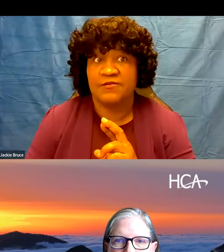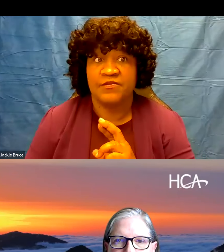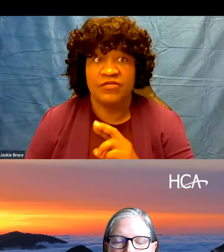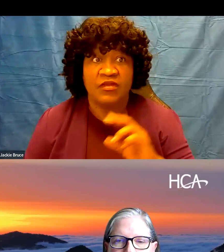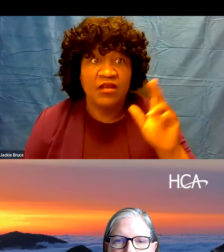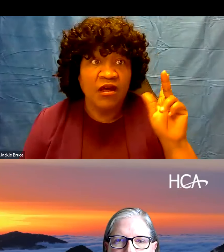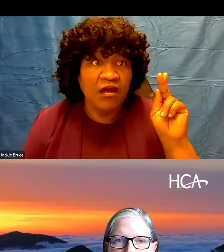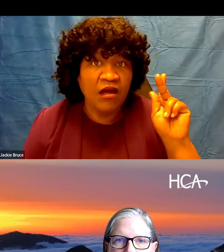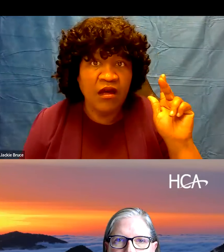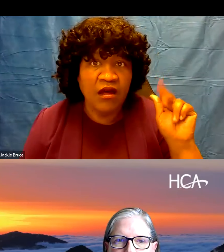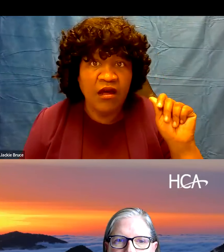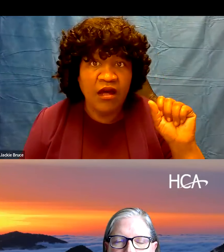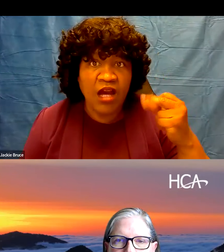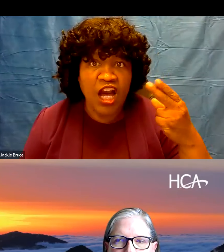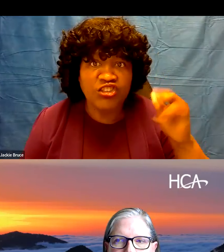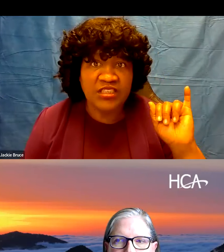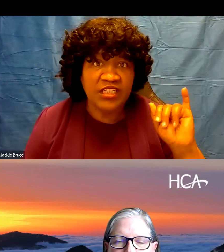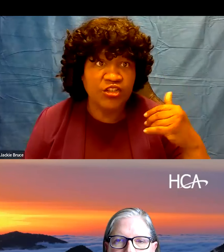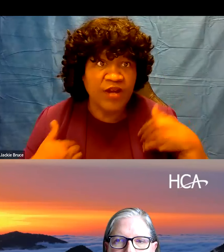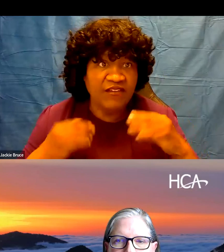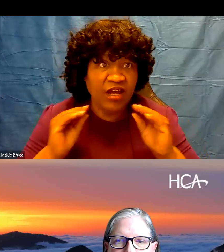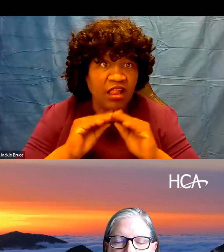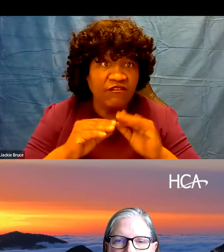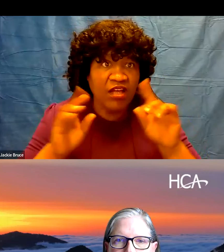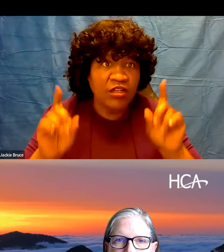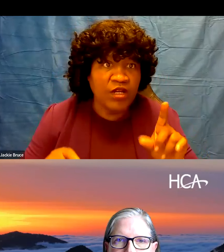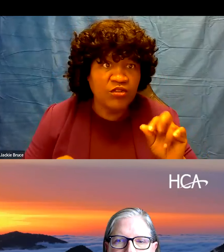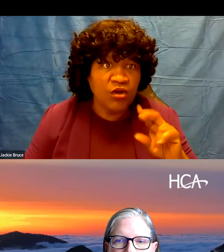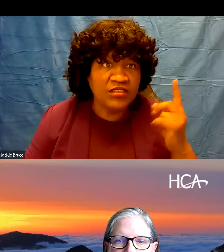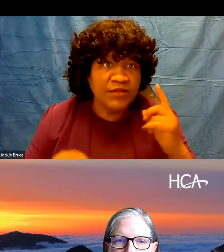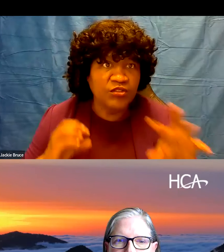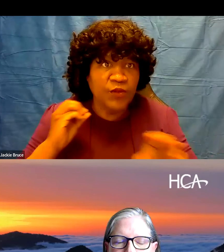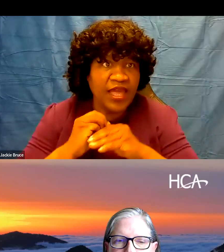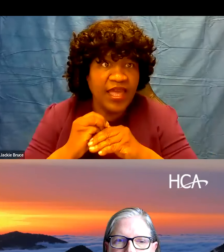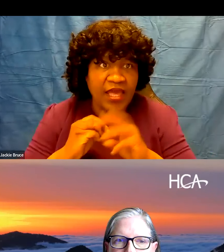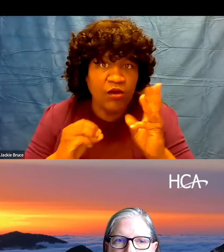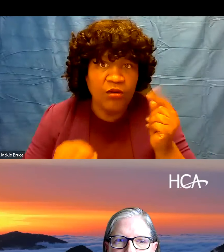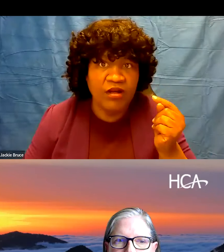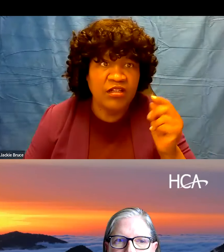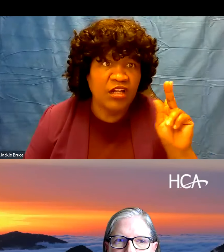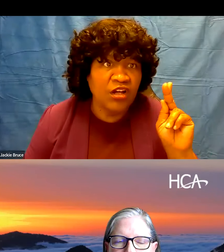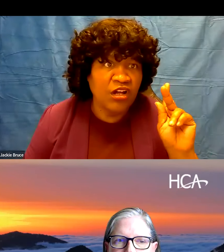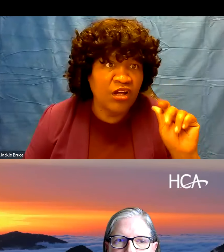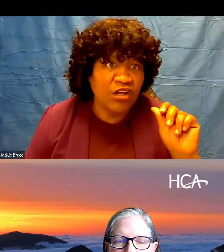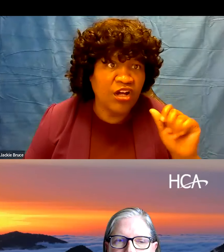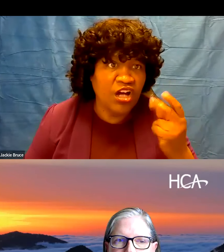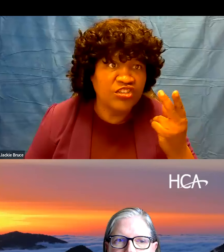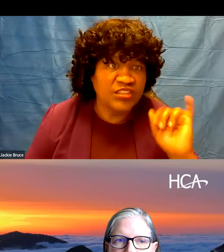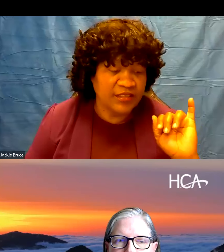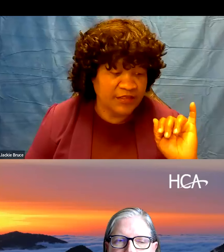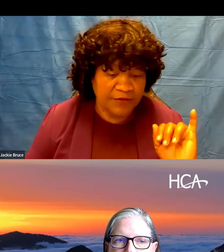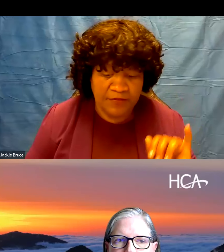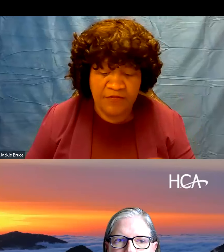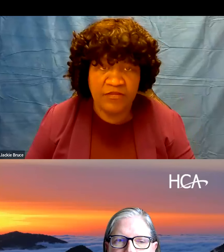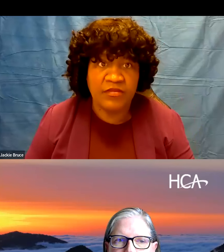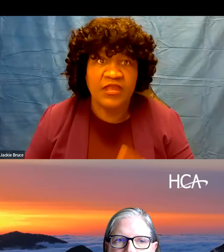Kashi, do you have a clarifying question or something to add to this? I have stick with clarifying questions here.